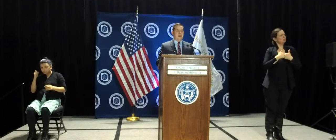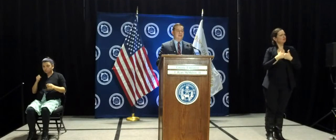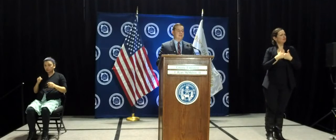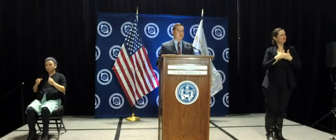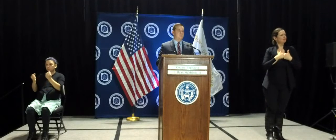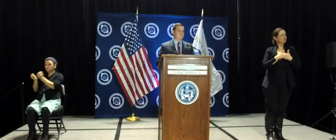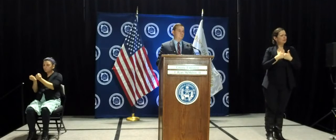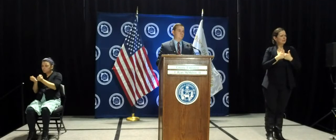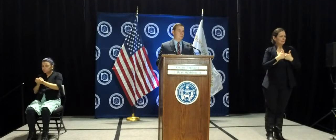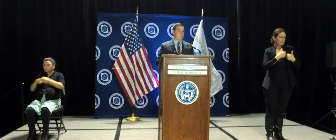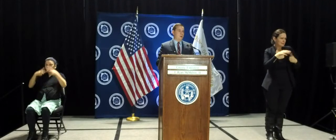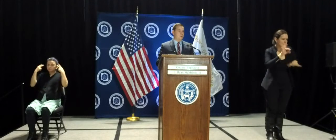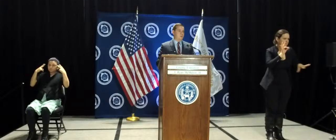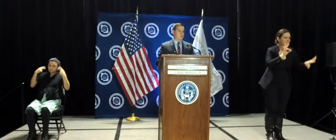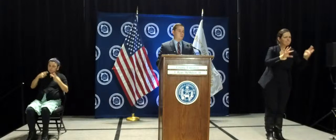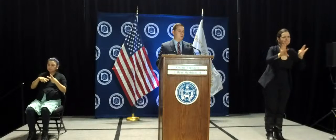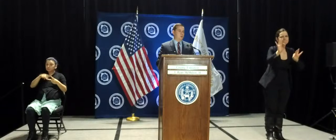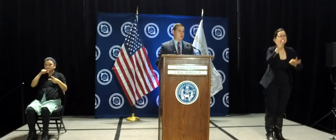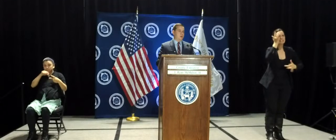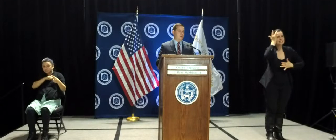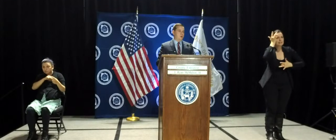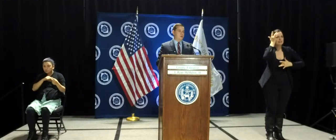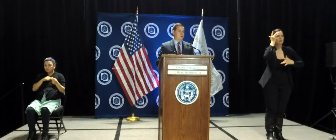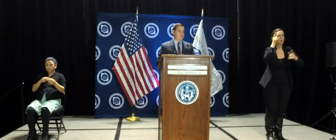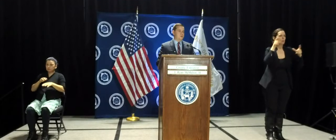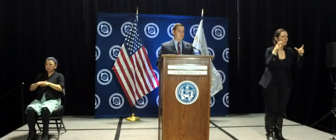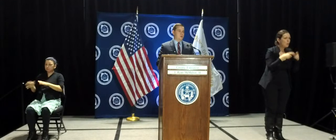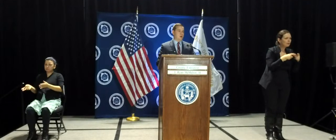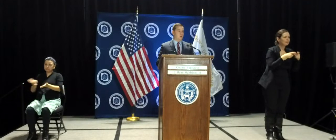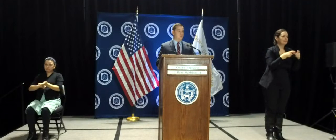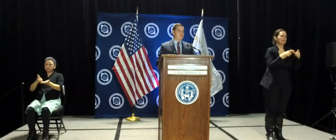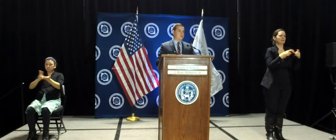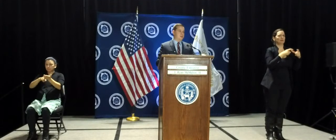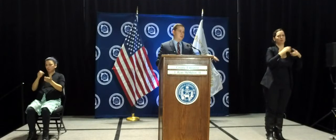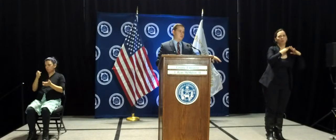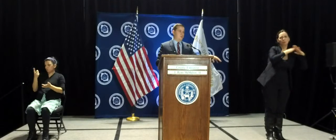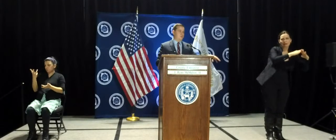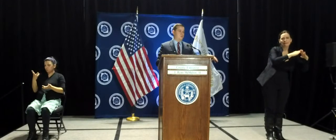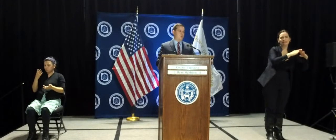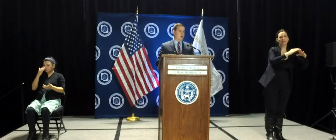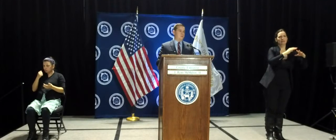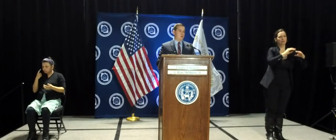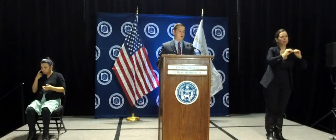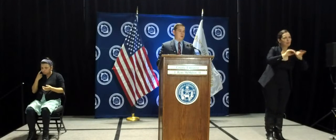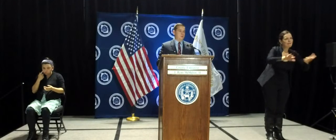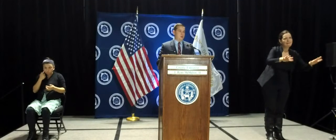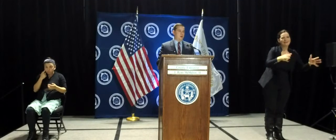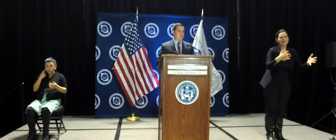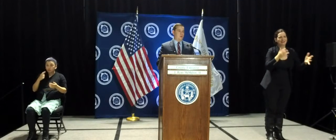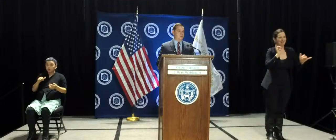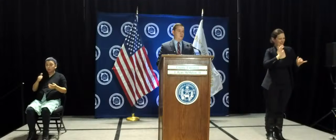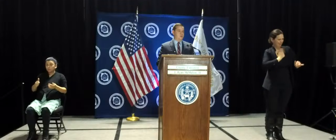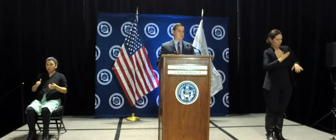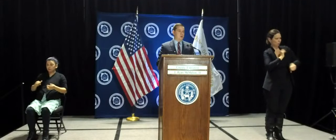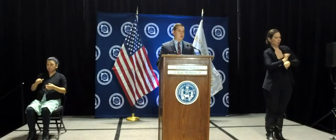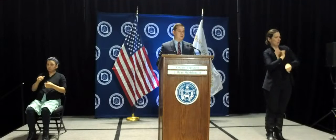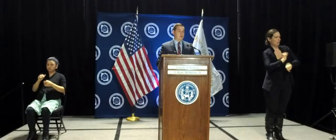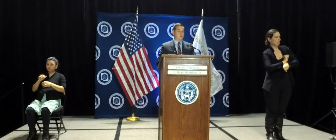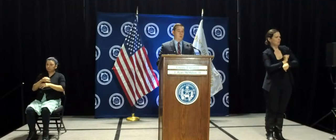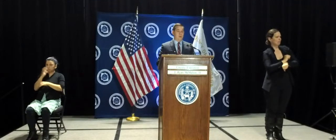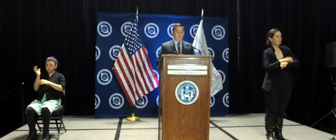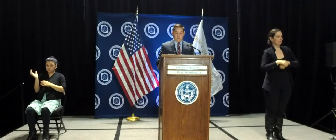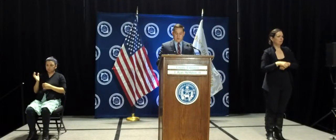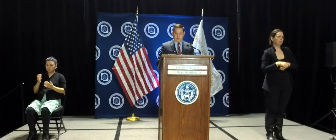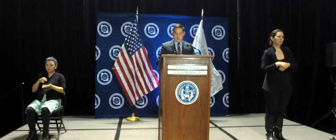and then box in. If you look at other countries, you look at our own success in the first wave, you look at other countries like